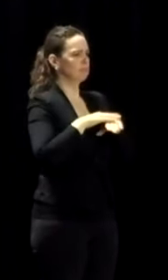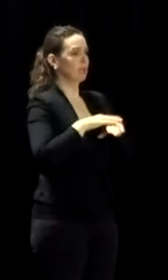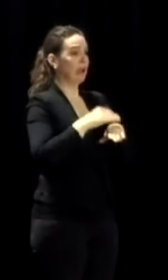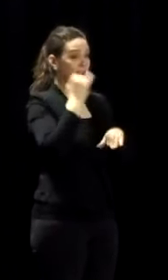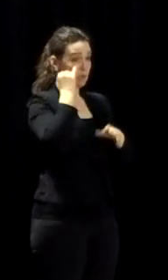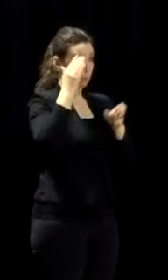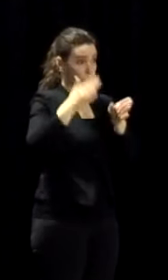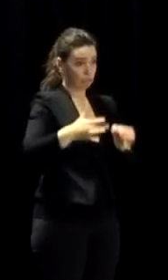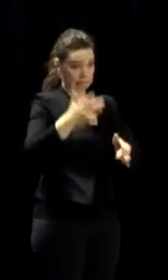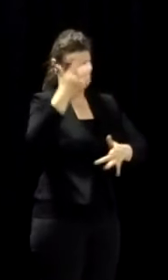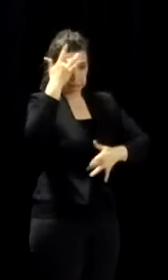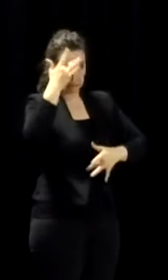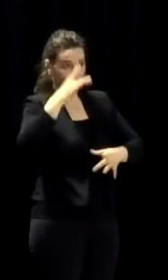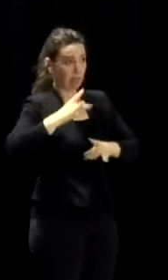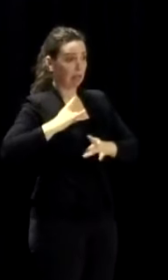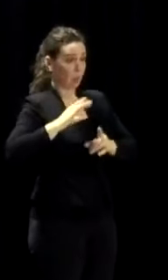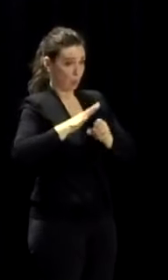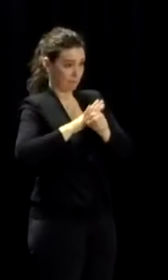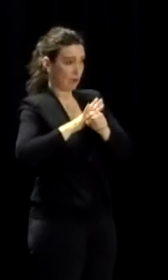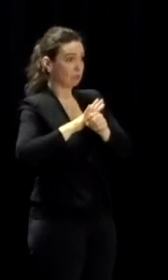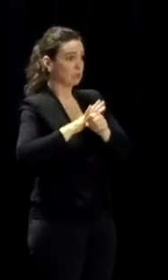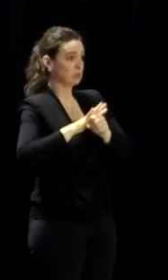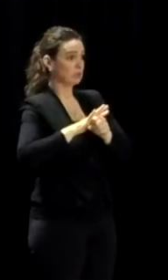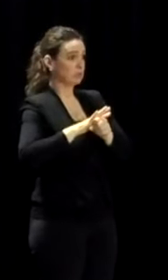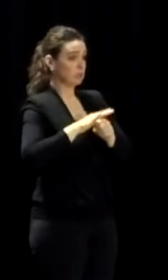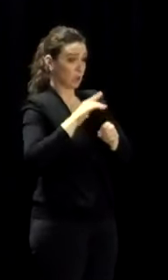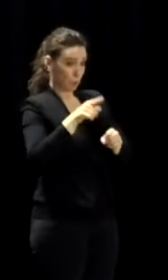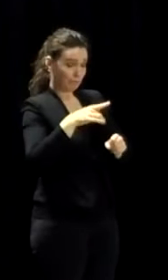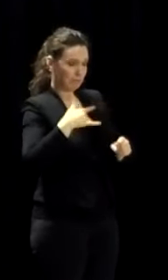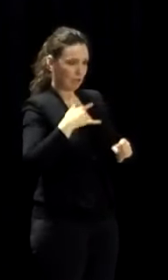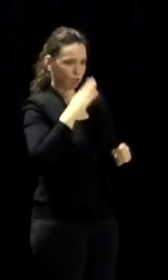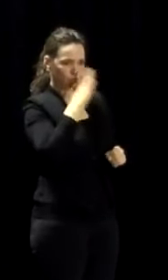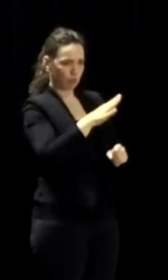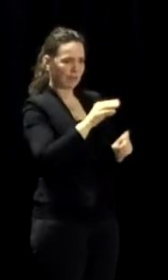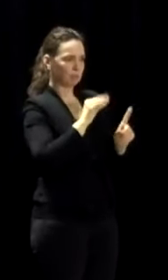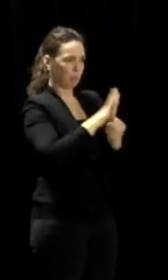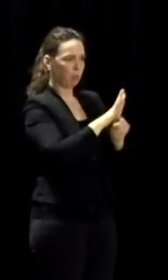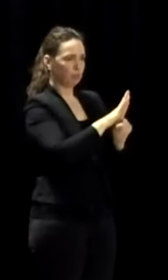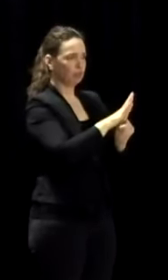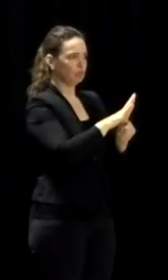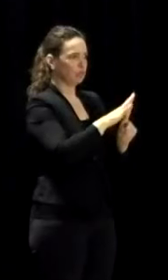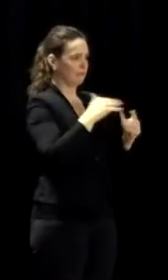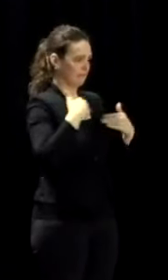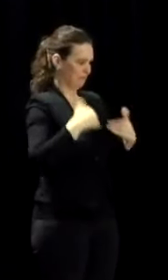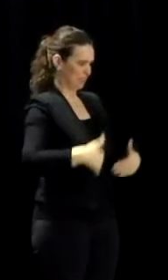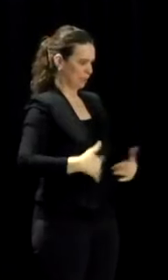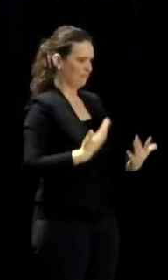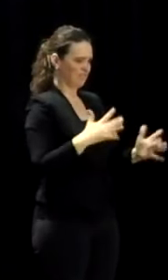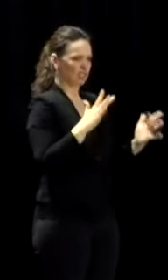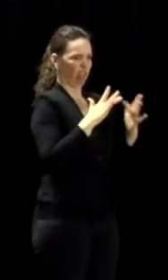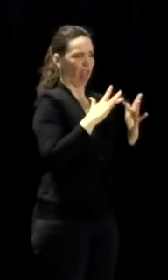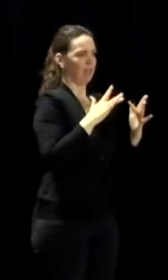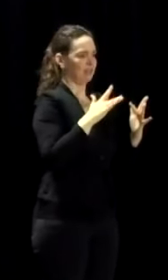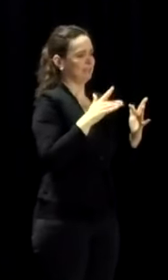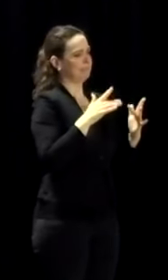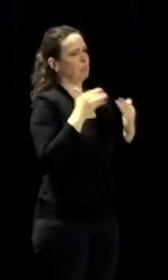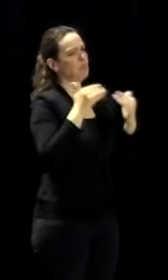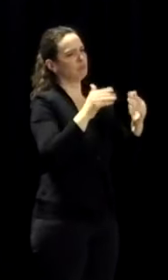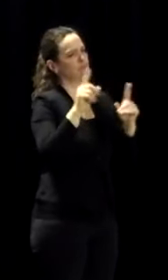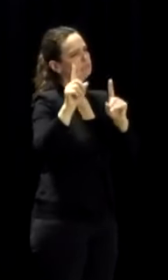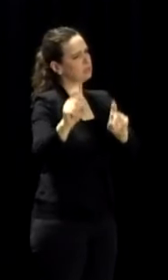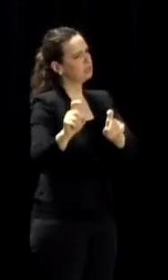So I just think that that's why we're talking about that today, because we have more people who are positive. We're still going to get some more people